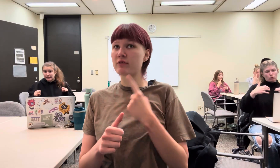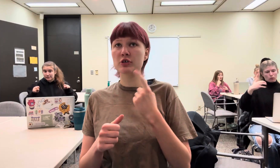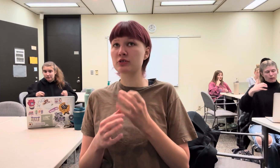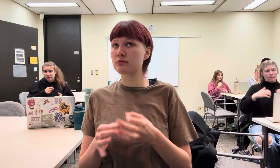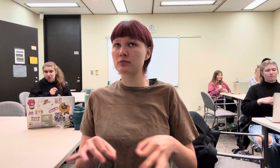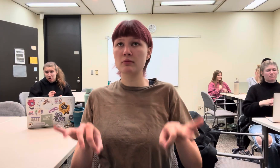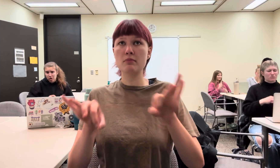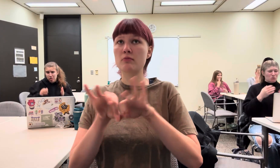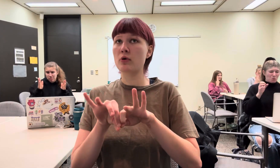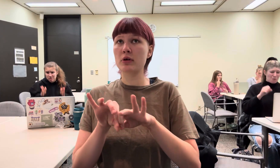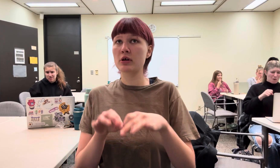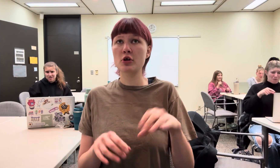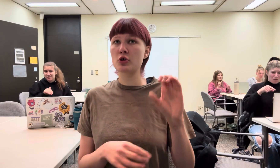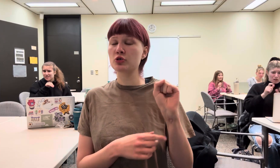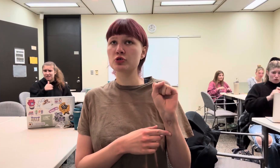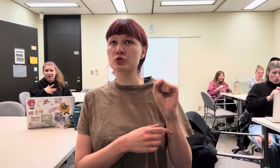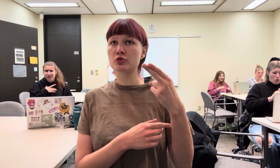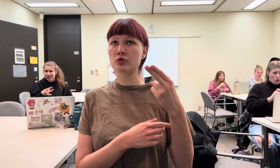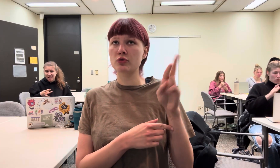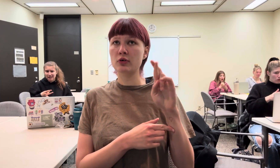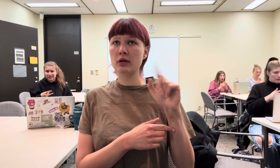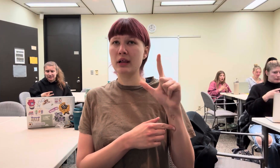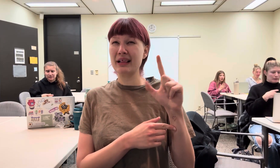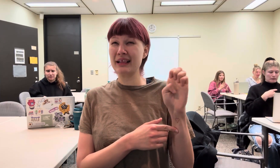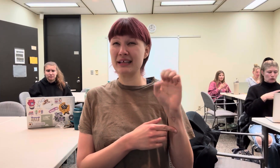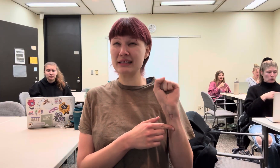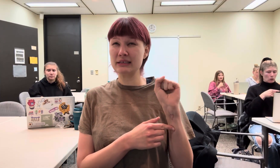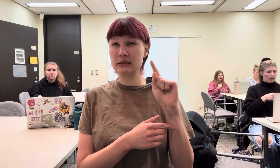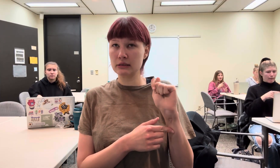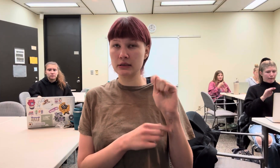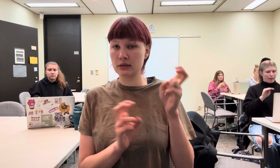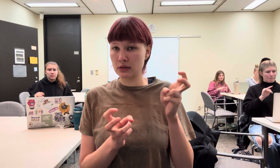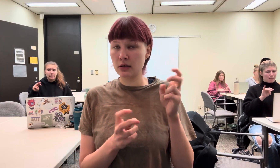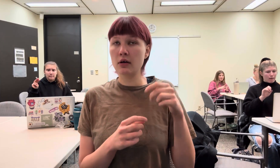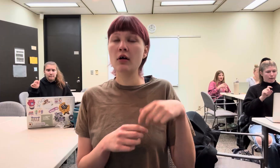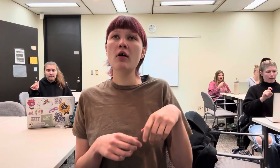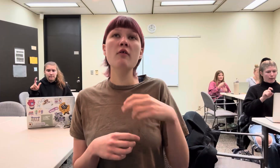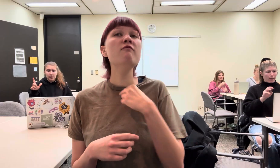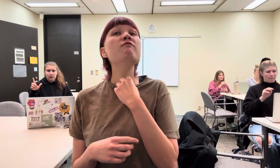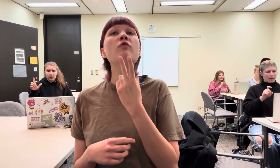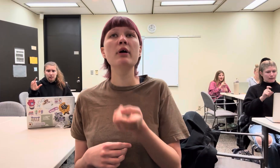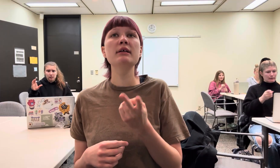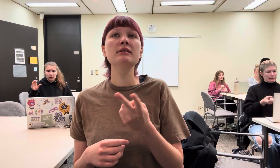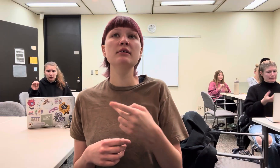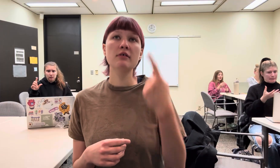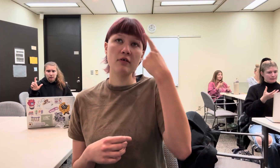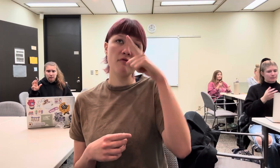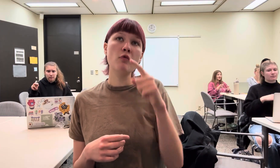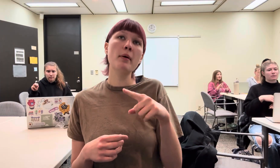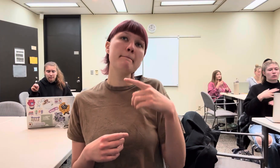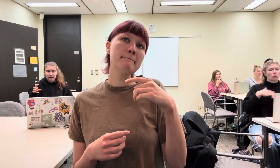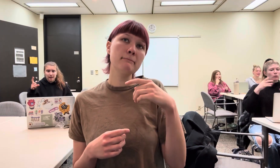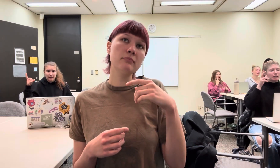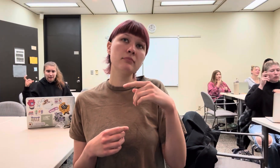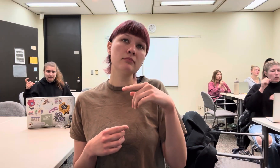doesn't like Malcolm so much. That shrill voice, he doesn't really want to hear that voice. But with shrill, if